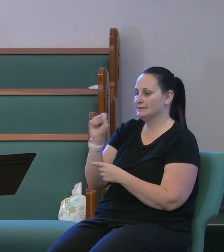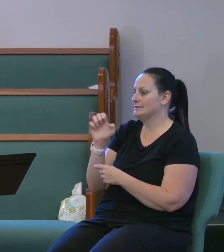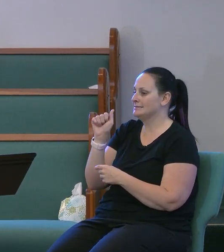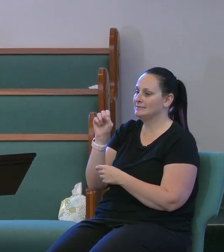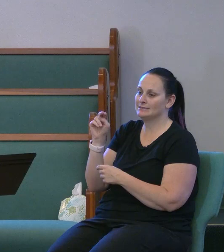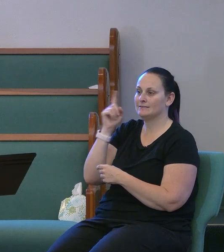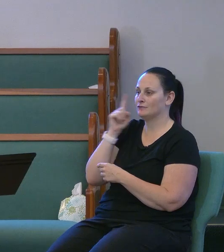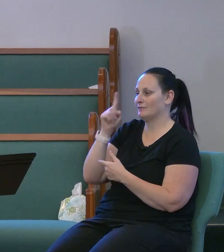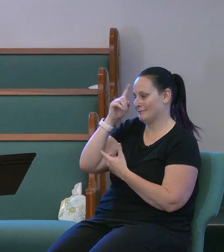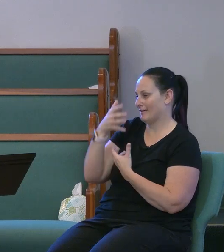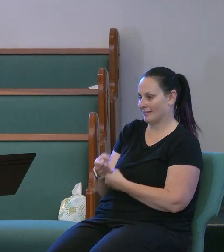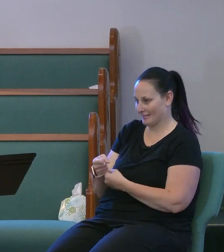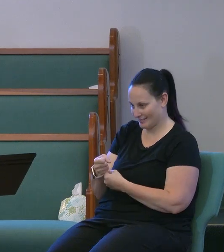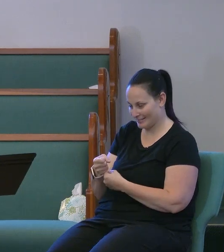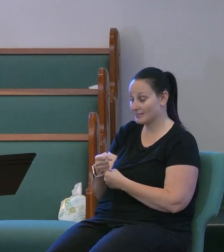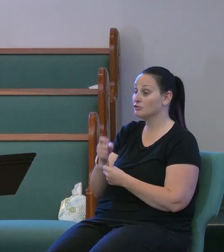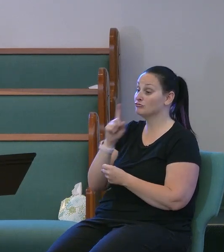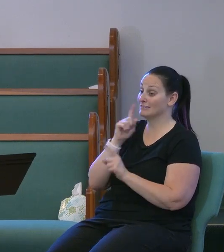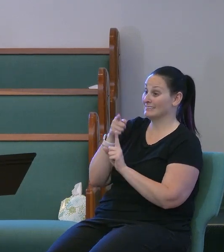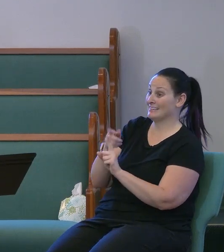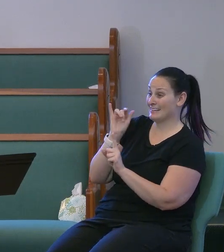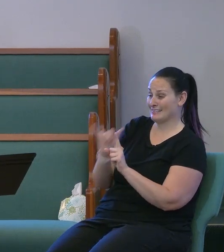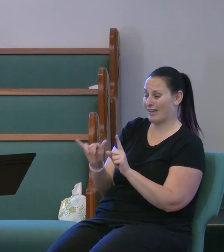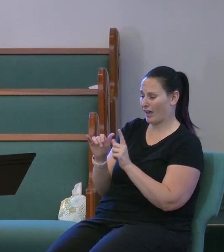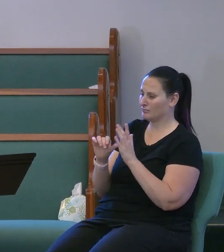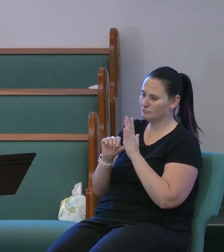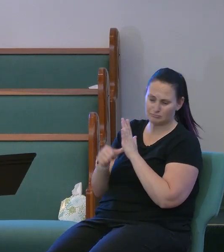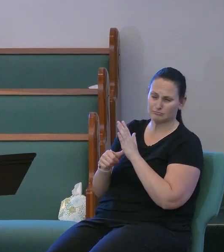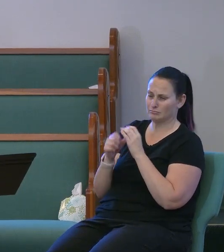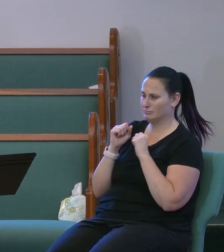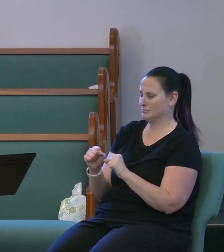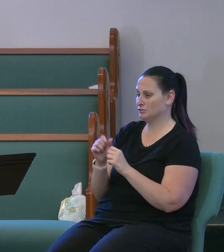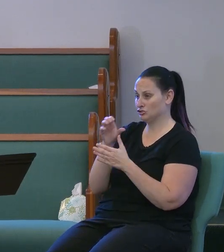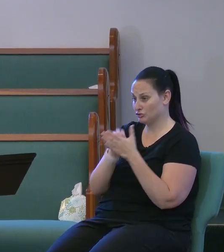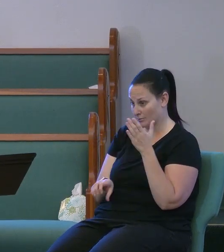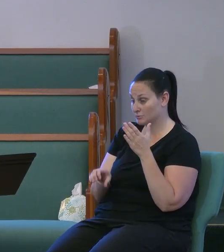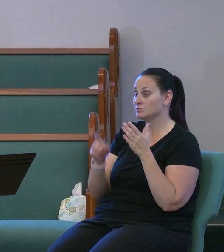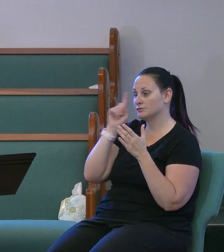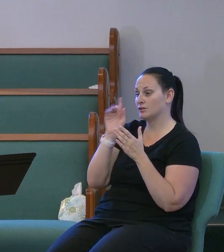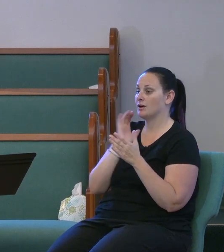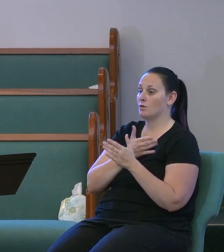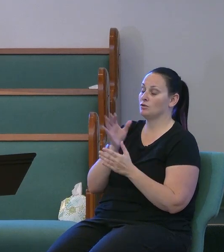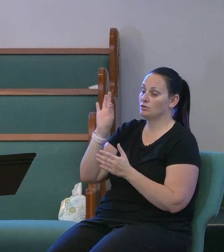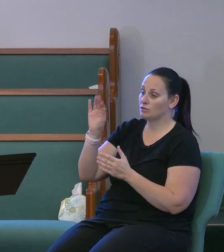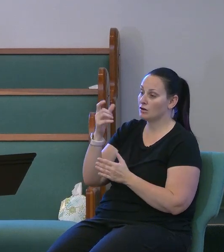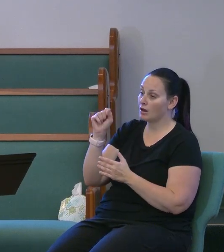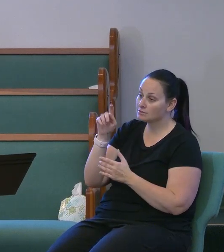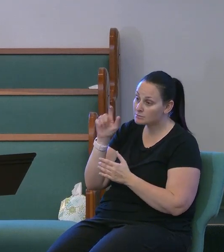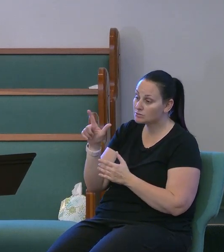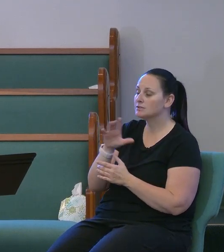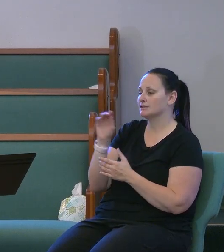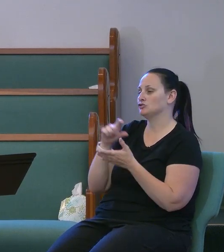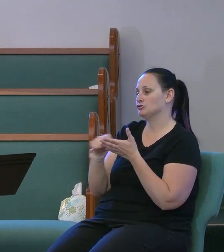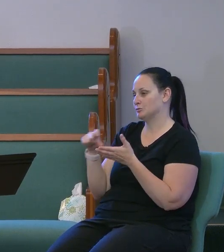of faithfulness. It is that significant of chapter in our Gospels and in our